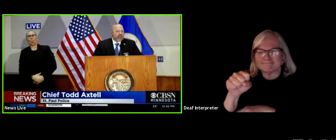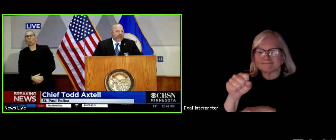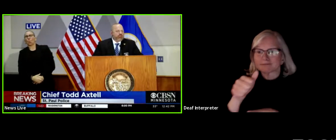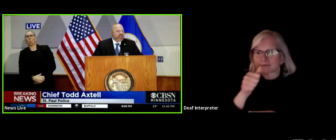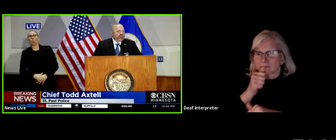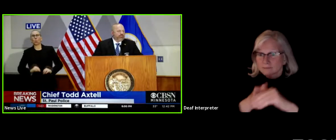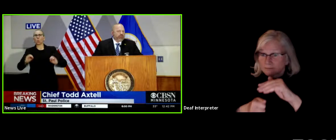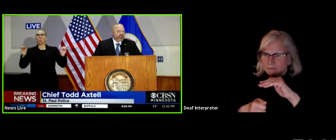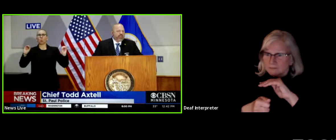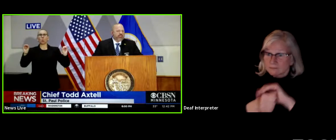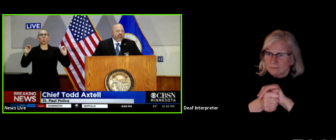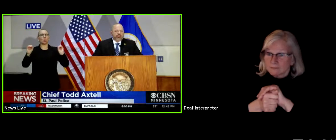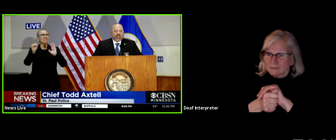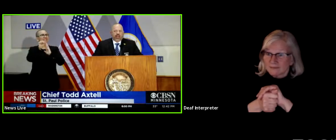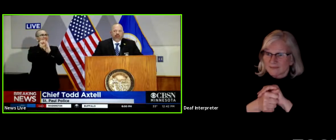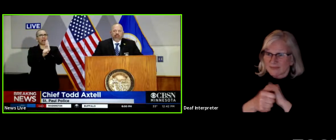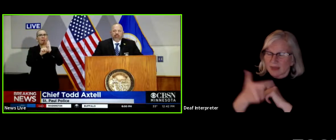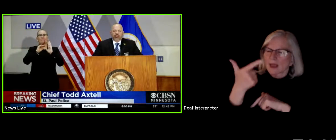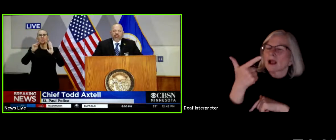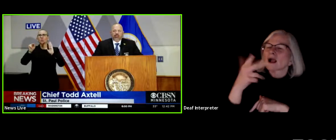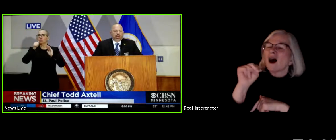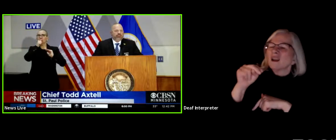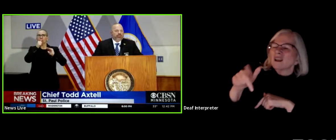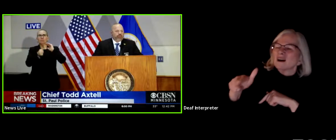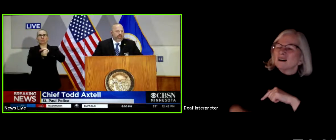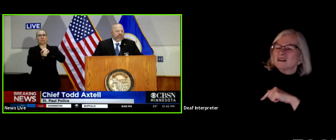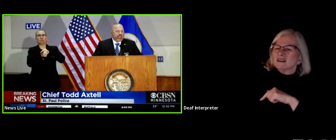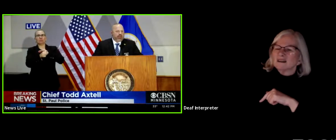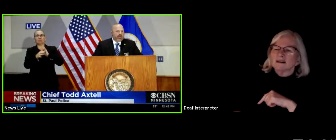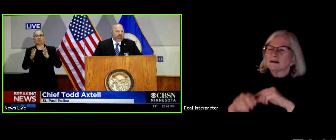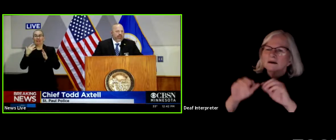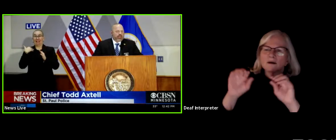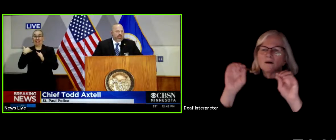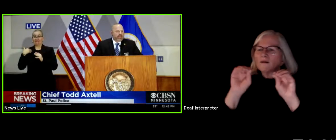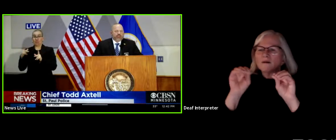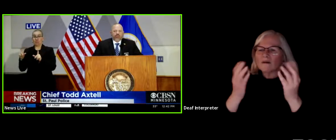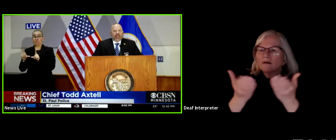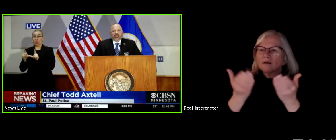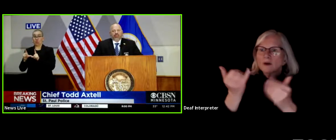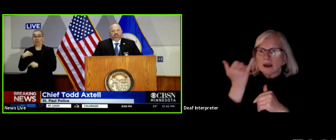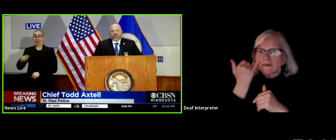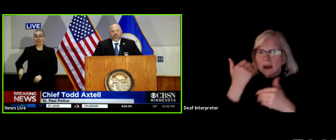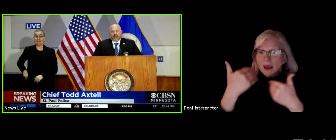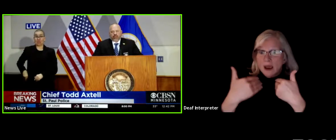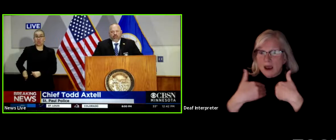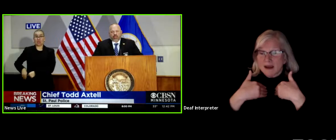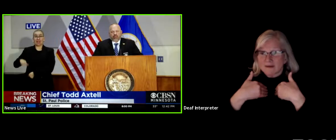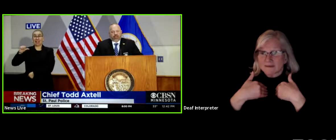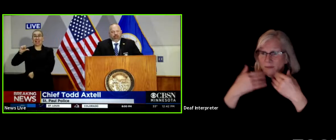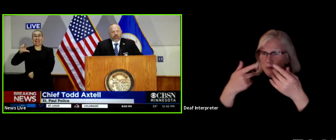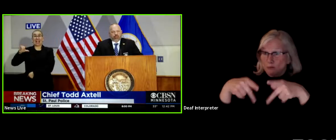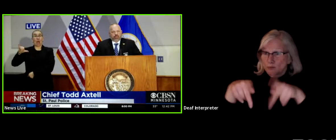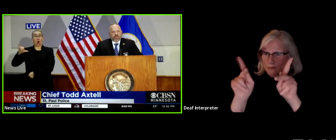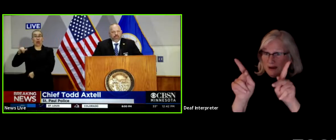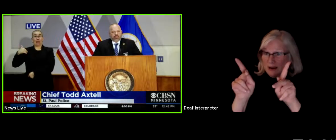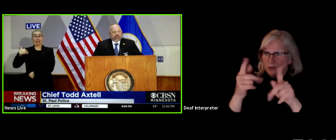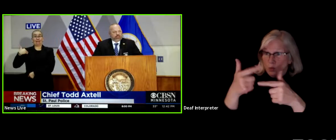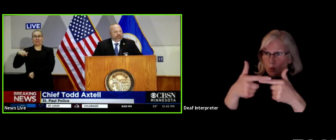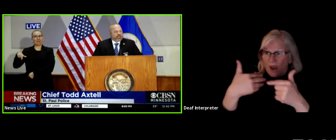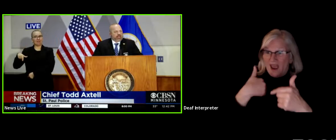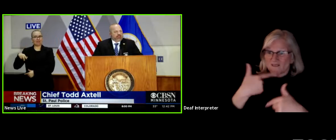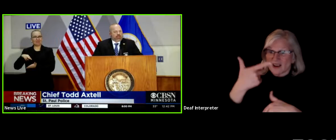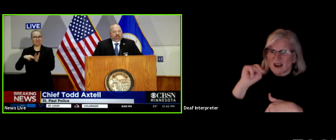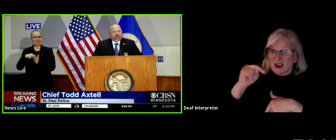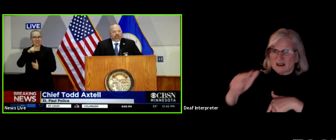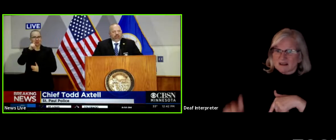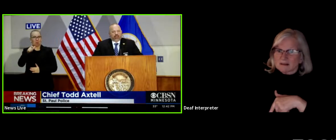carry. If you have a permit to carry, a legal lawful permit to carry, you don't have to conceal that firearm. So